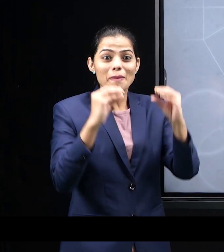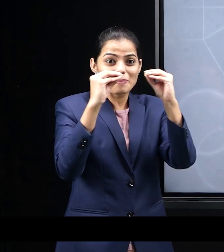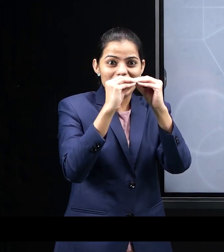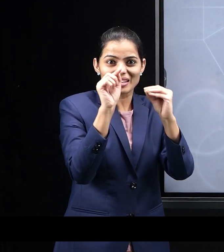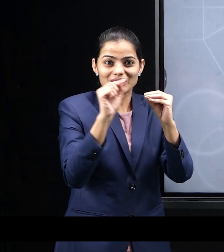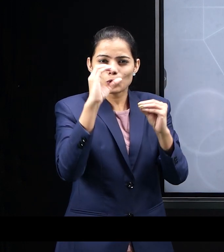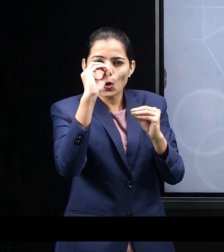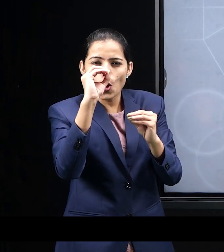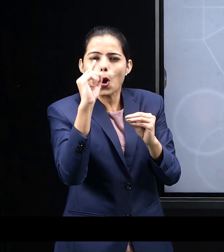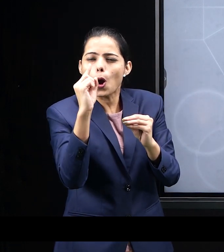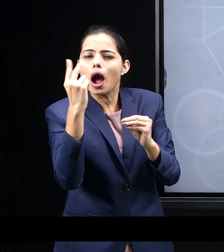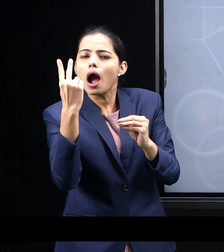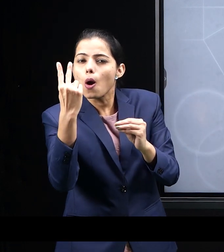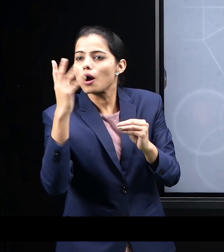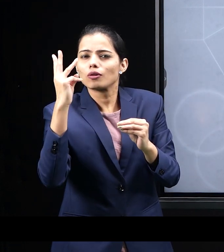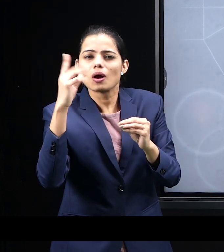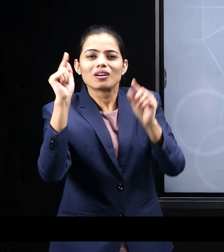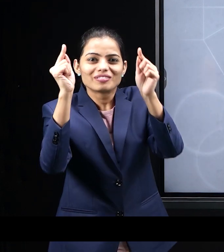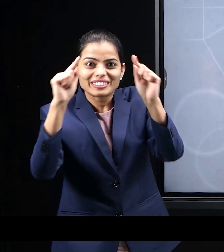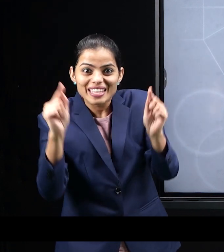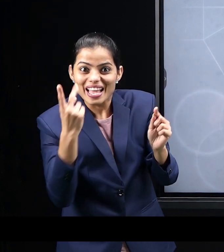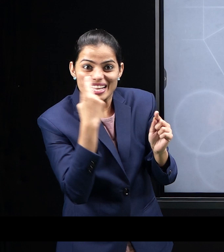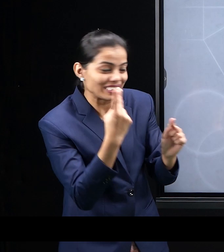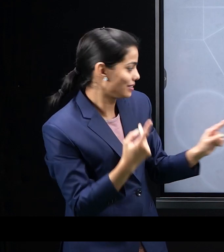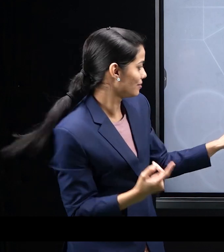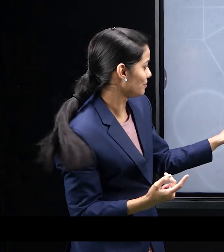0, 1, 2, 3.